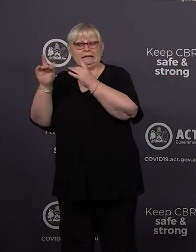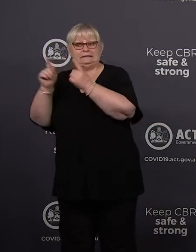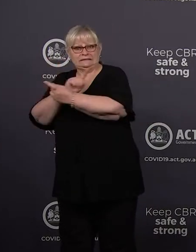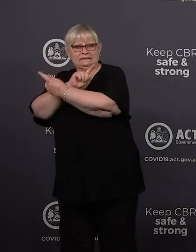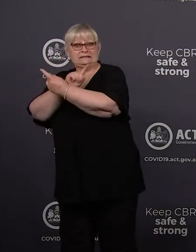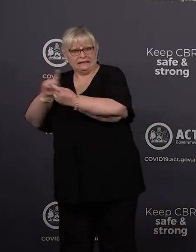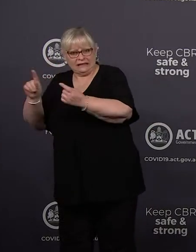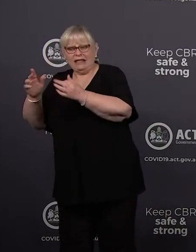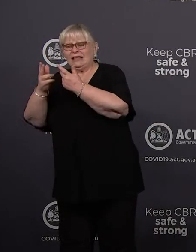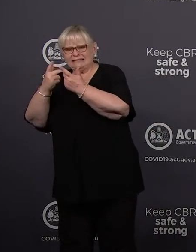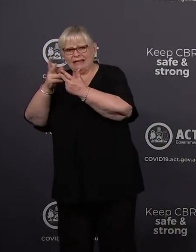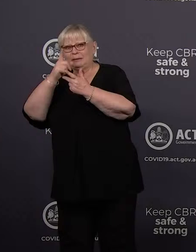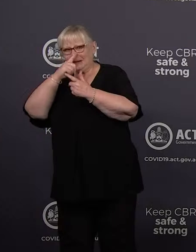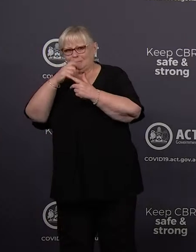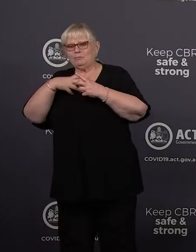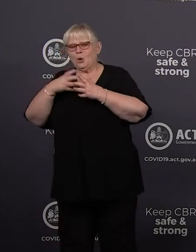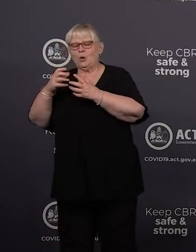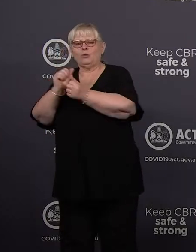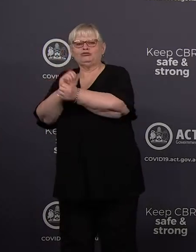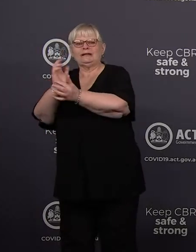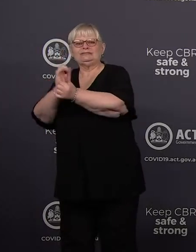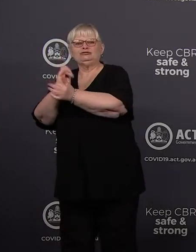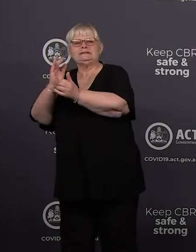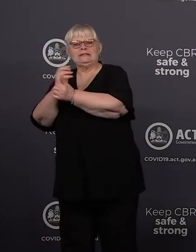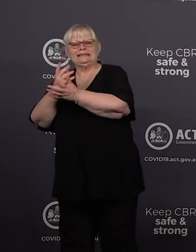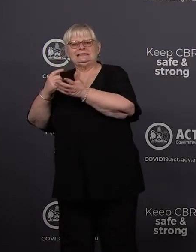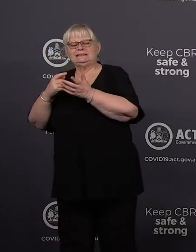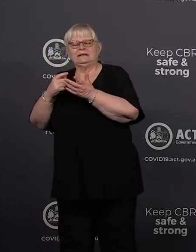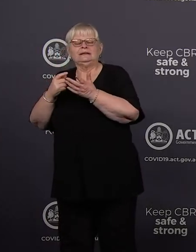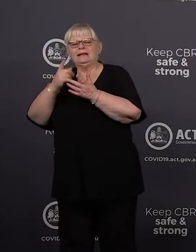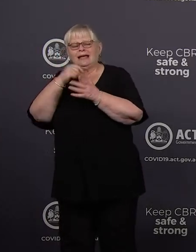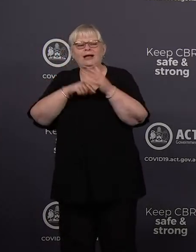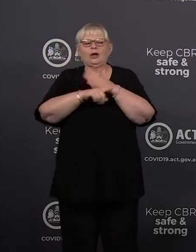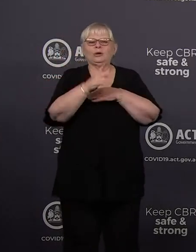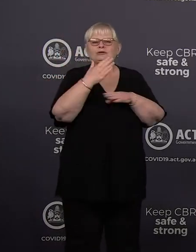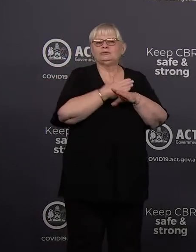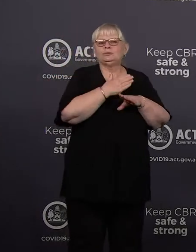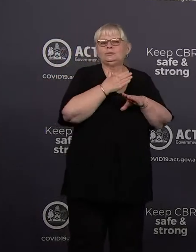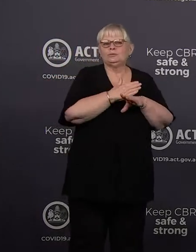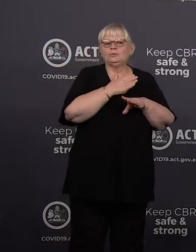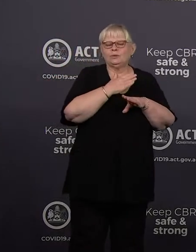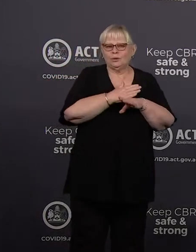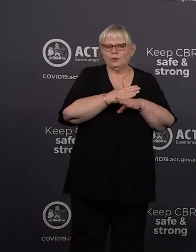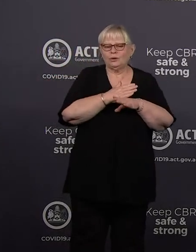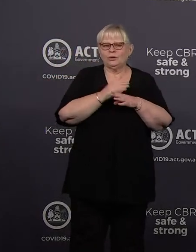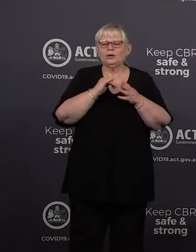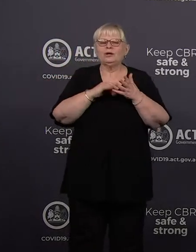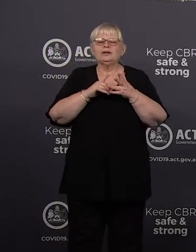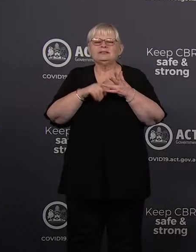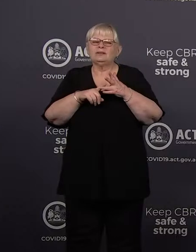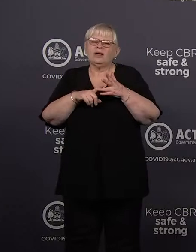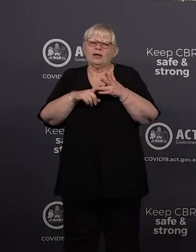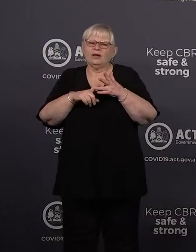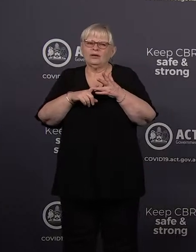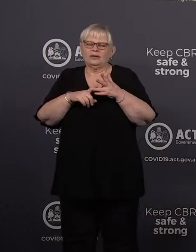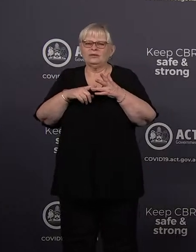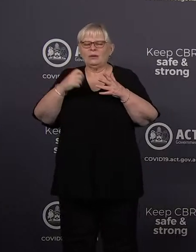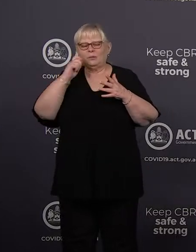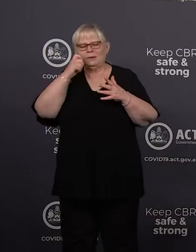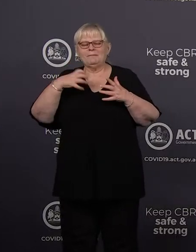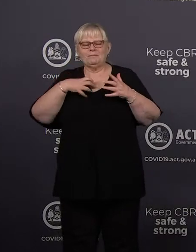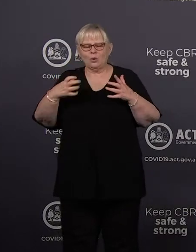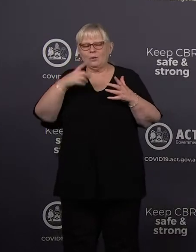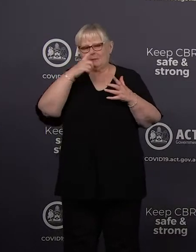being released as well. That will have a significant impact on reducing the number of healthcare staff across Canberra Health Services